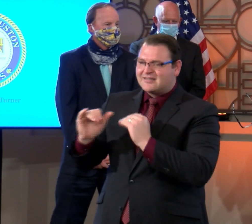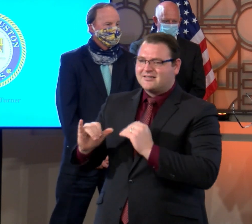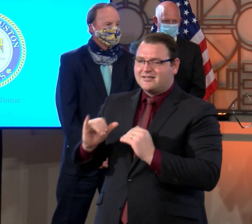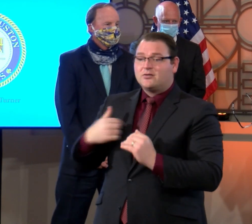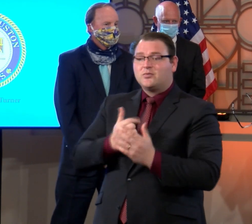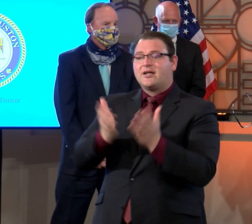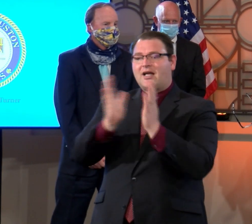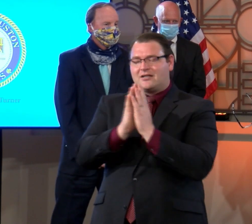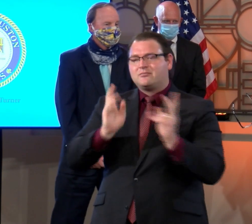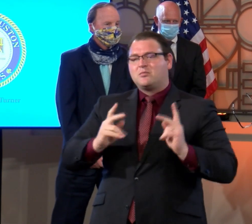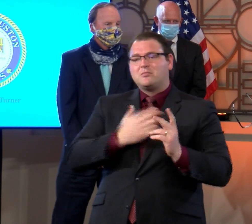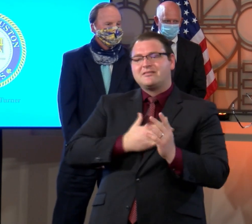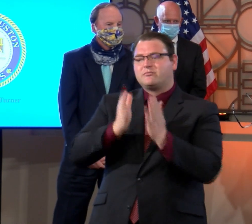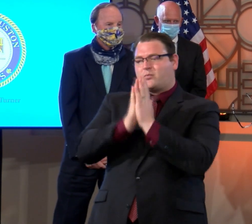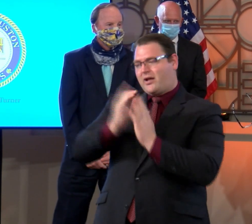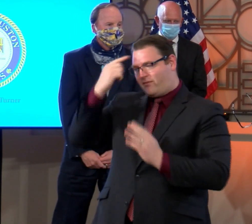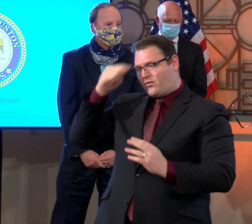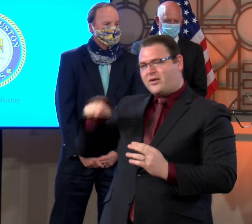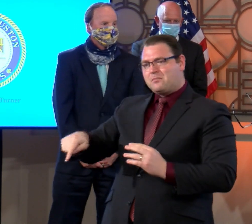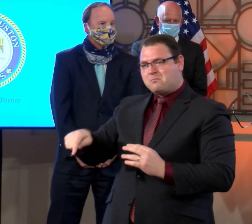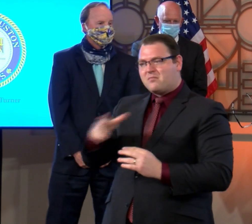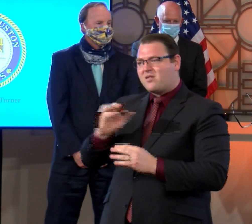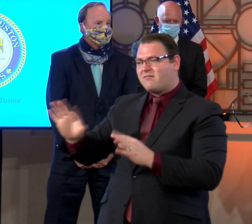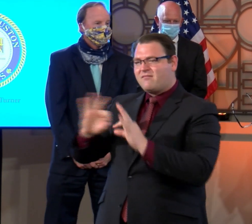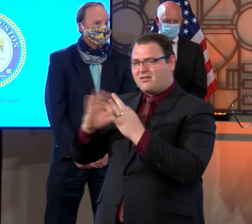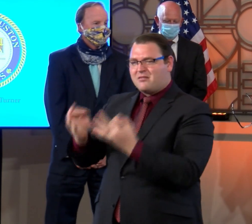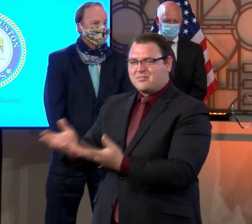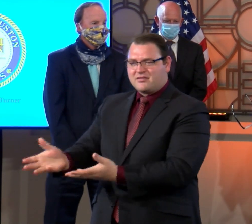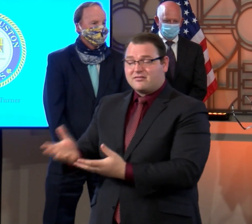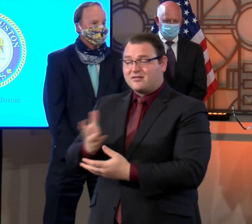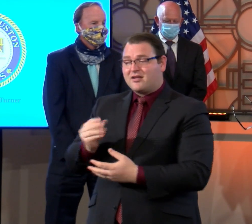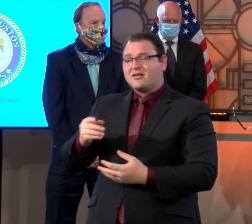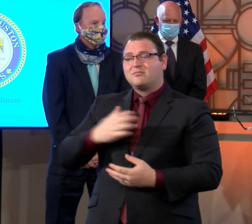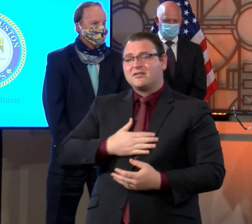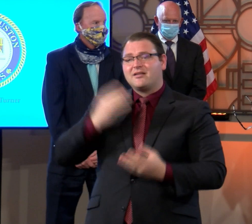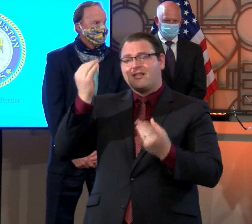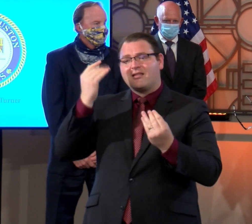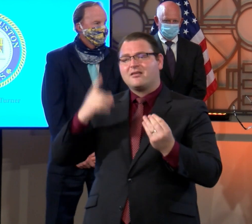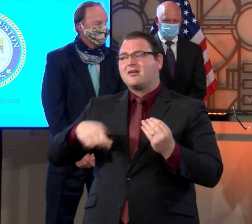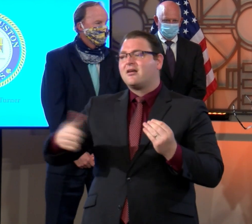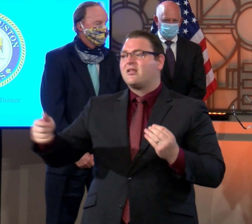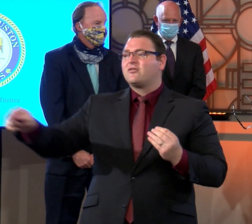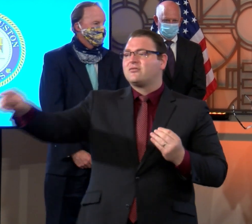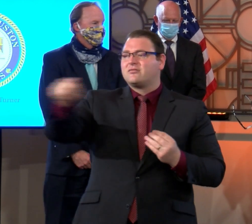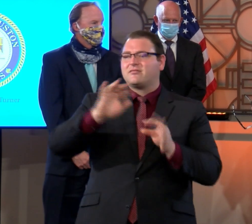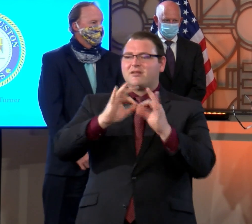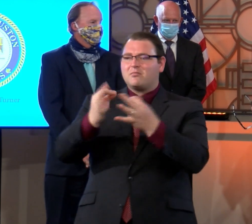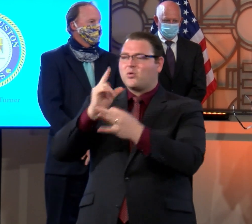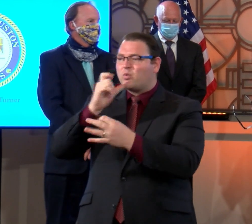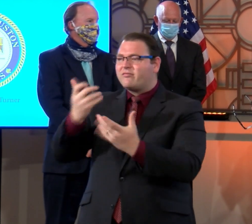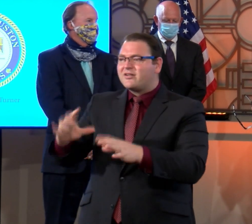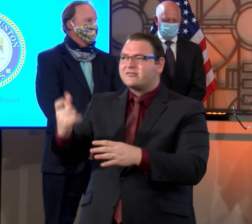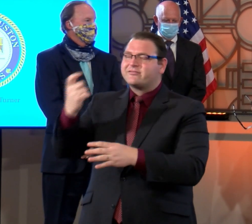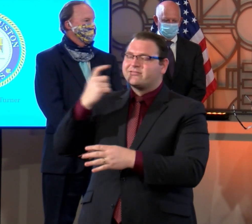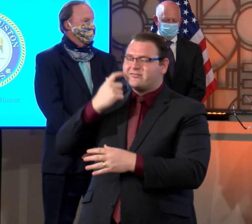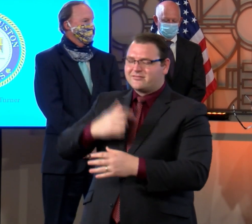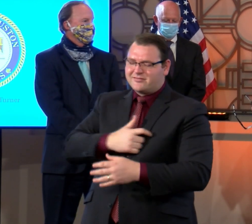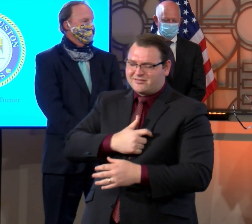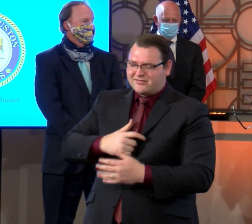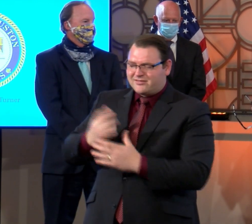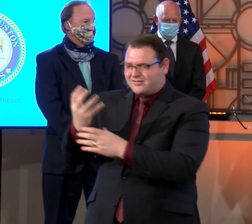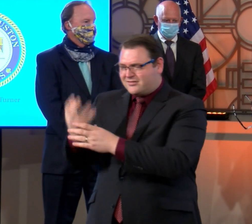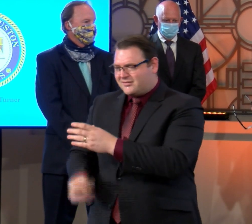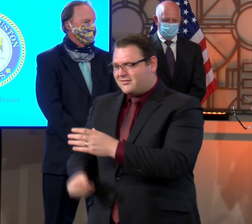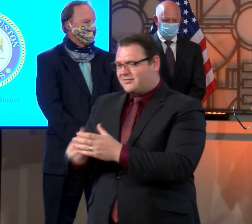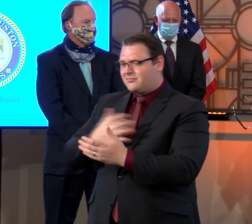ask for people to think about Ray and his family and other families that have already lost a loved one in this, and those